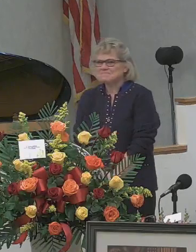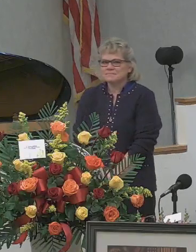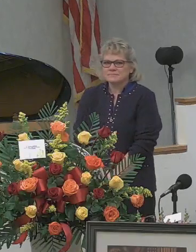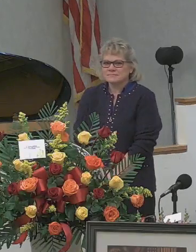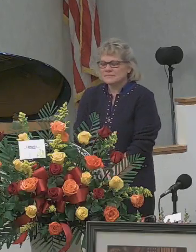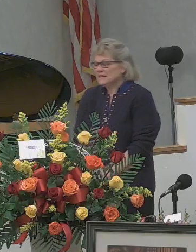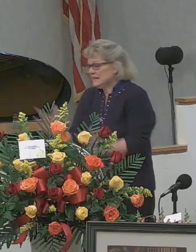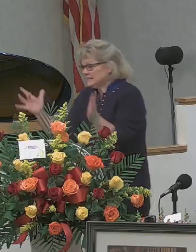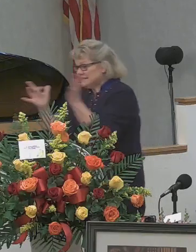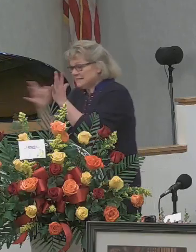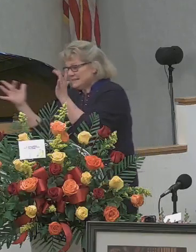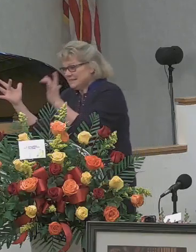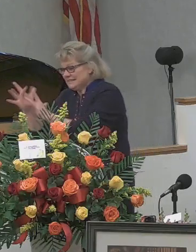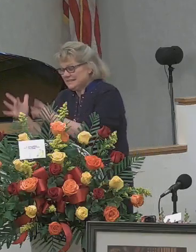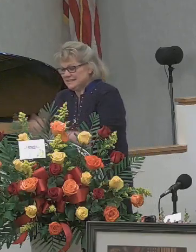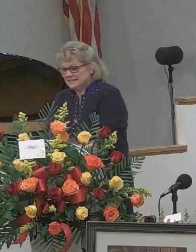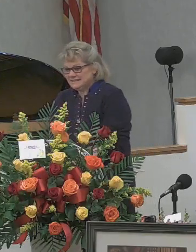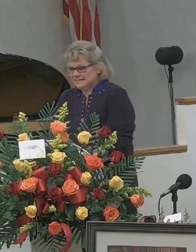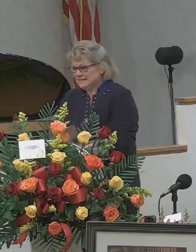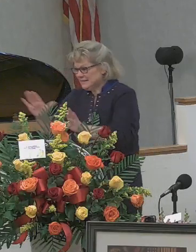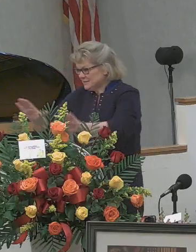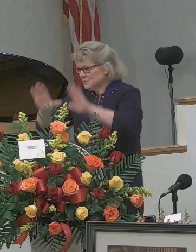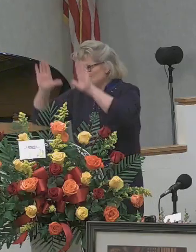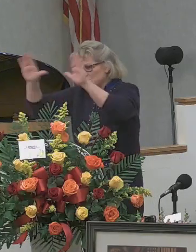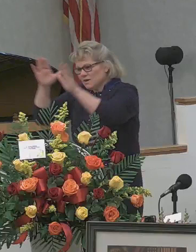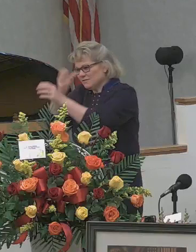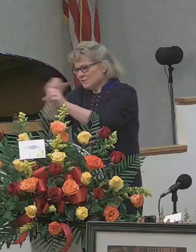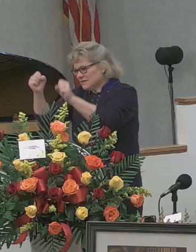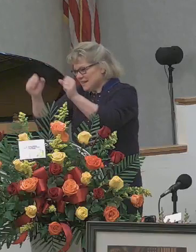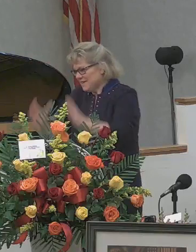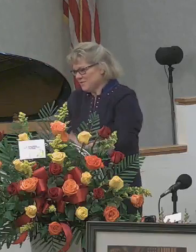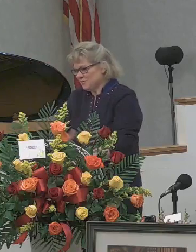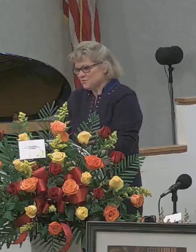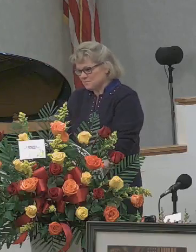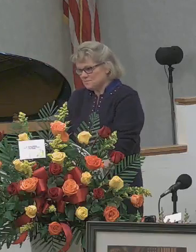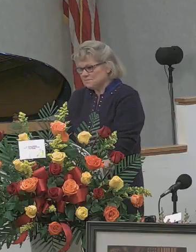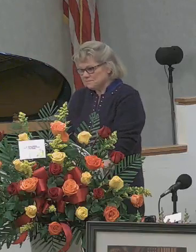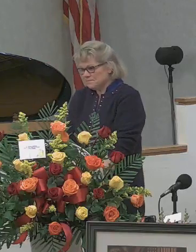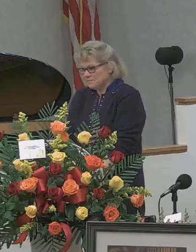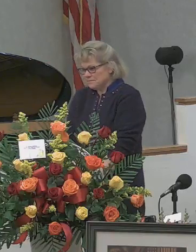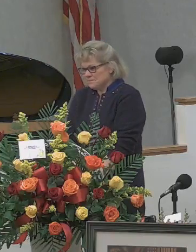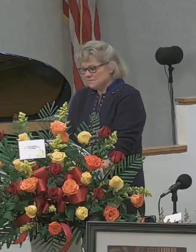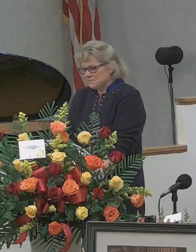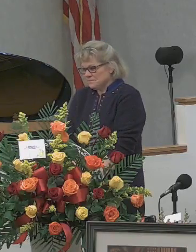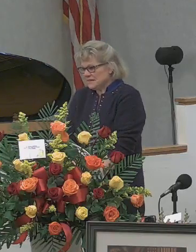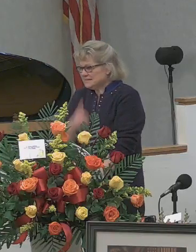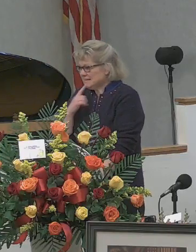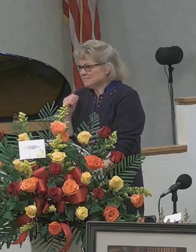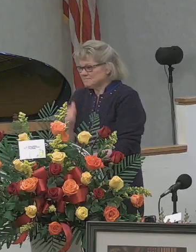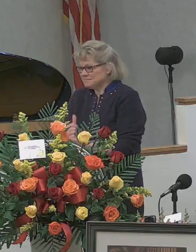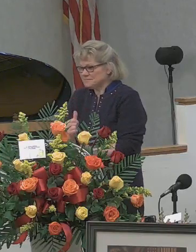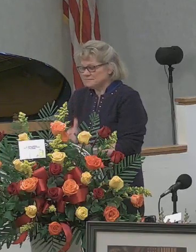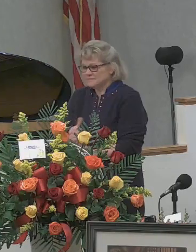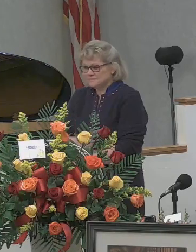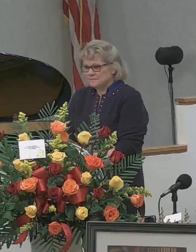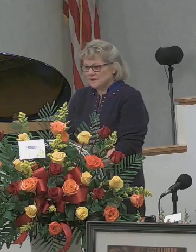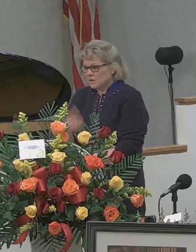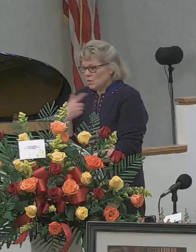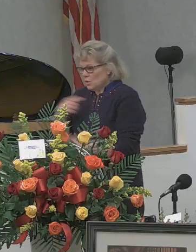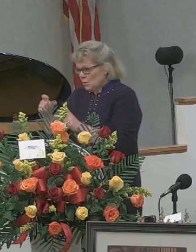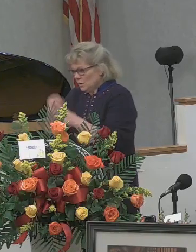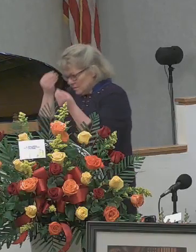But Jesus is a wonderful Savior. If I could just say a word to the family,